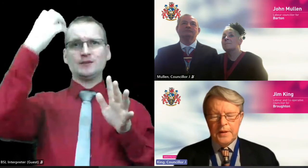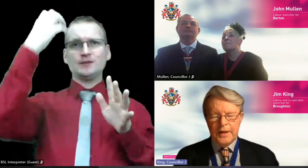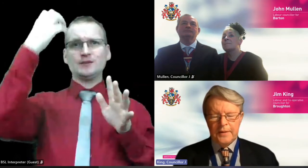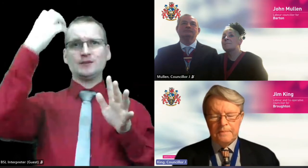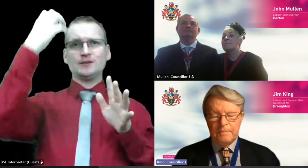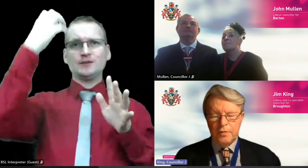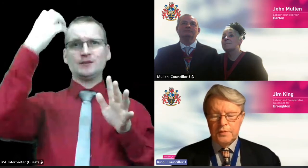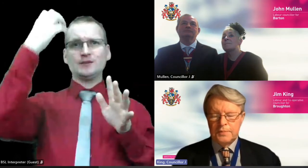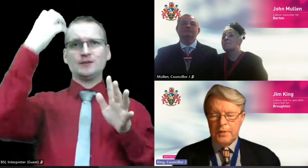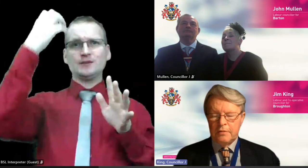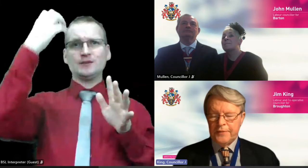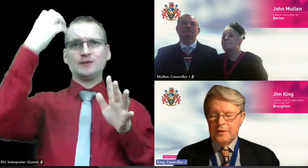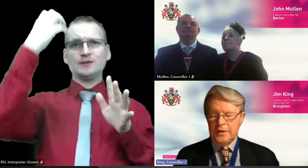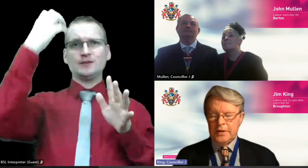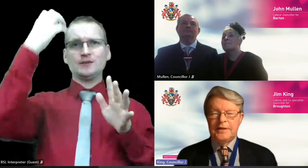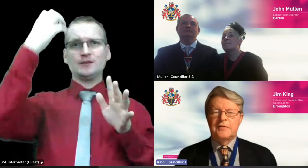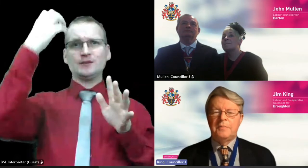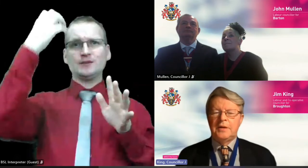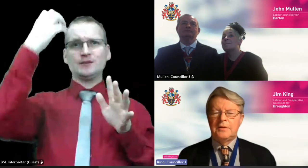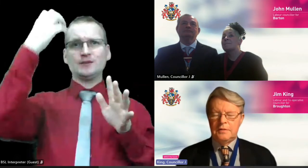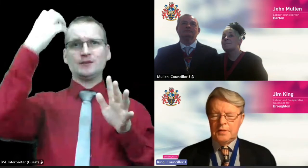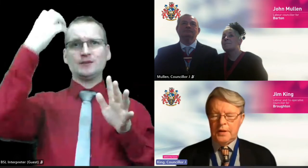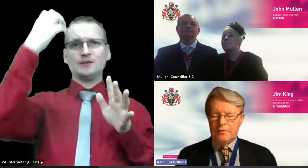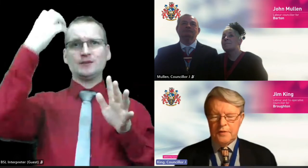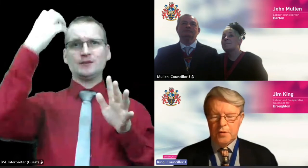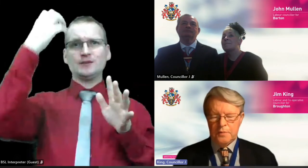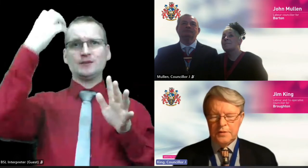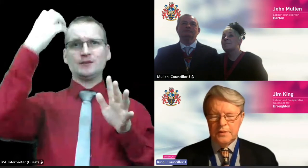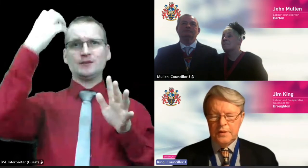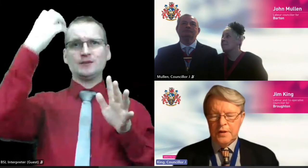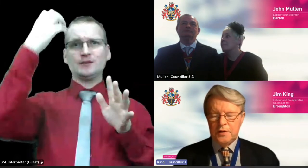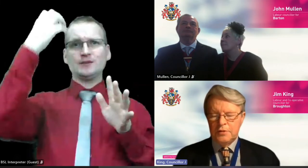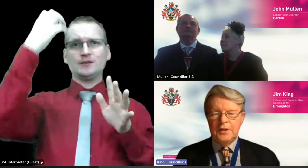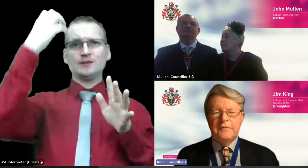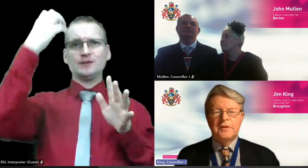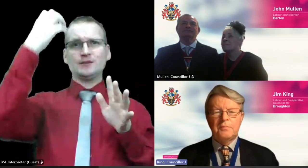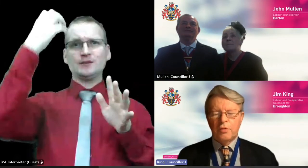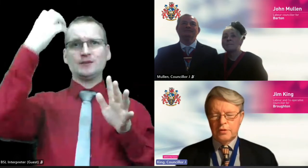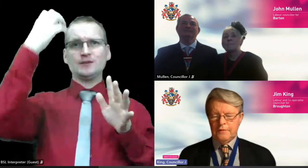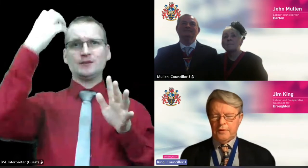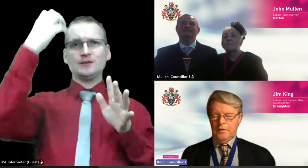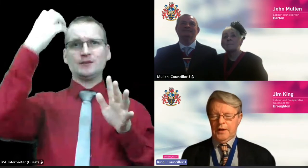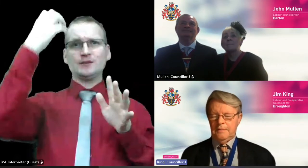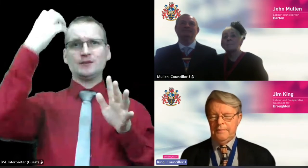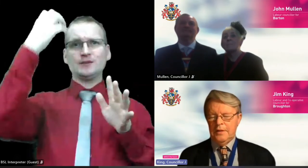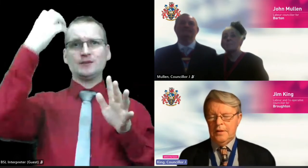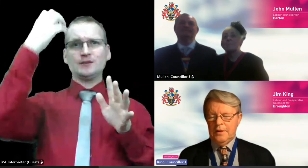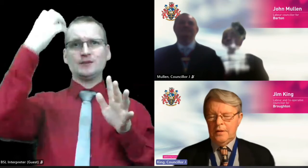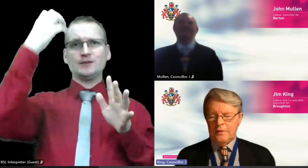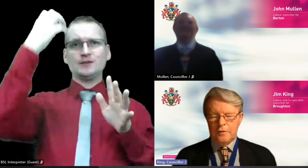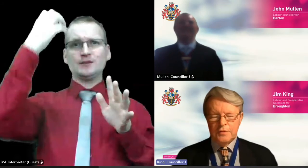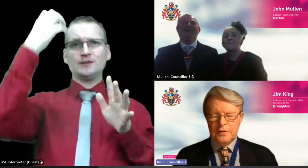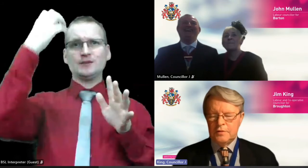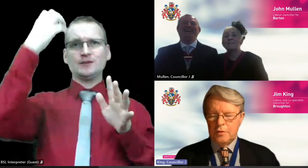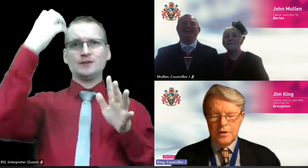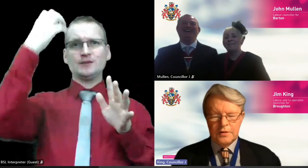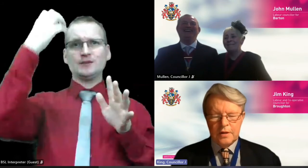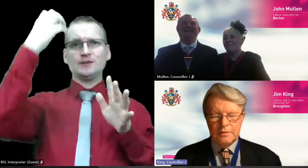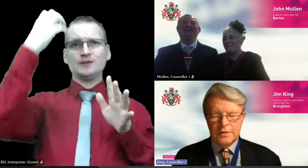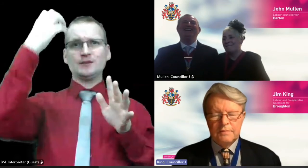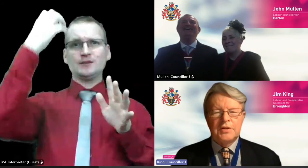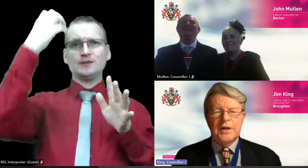Councillor Mullen's biographical details, if I may digress for a moment, I note he lived in Broughton for a while. And of course,